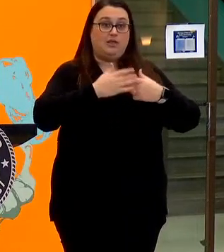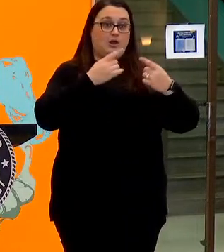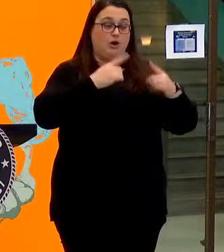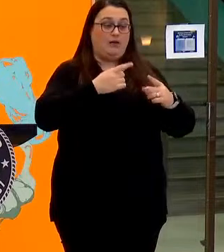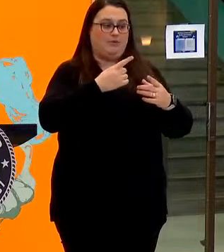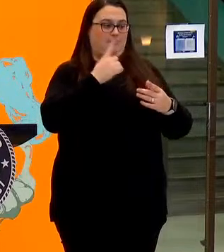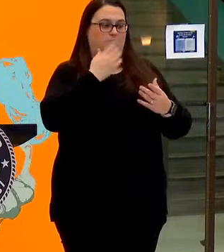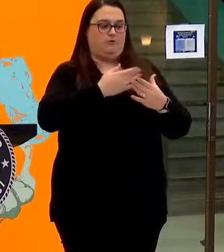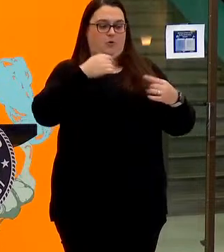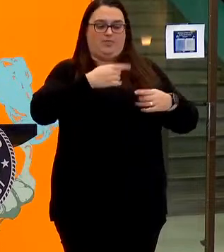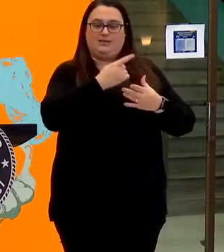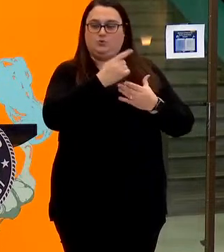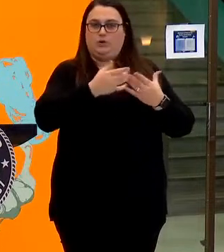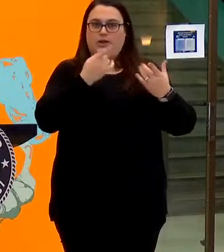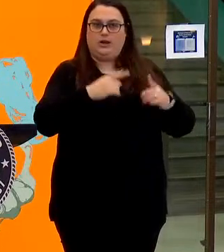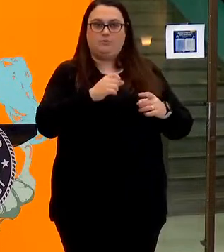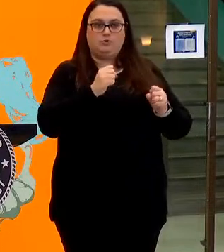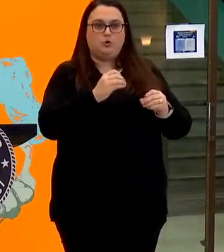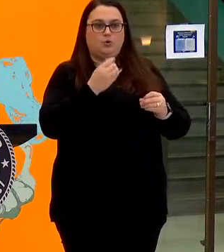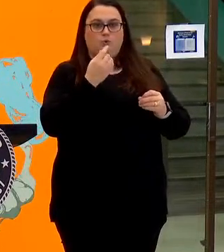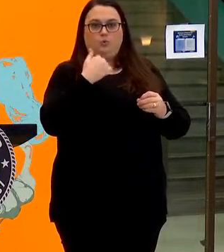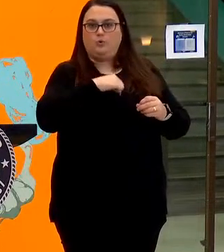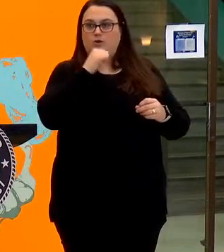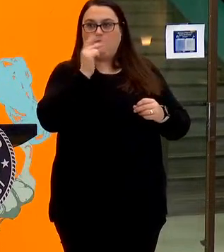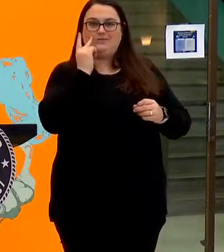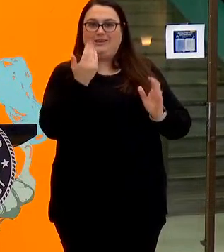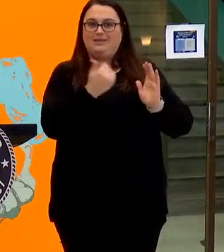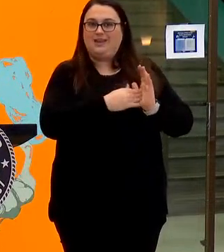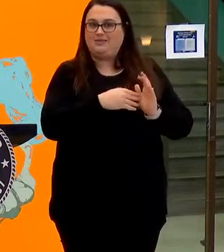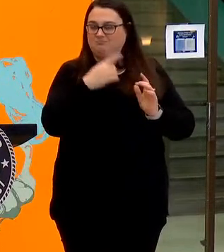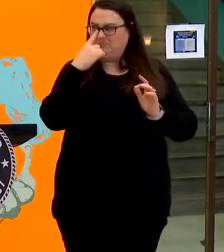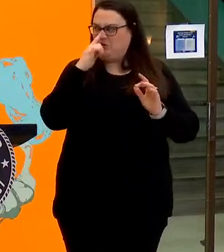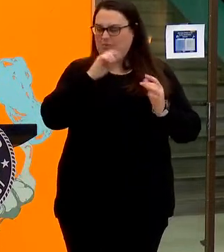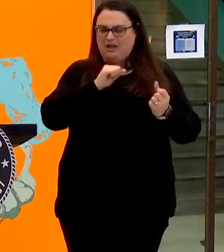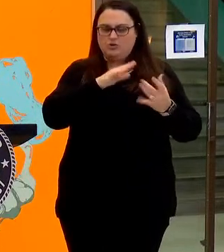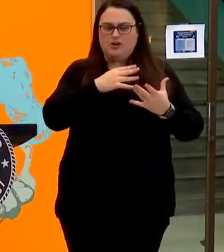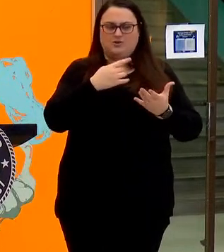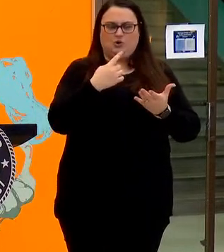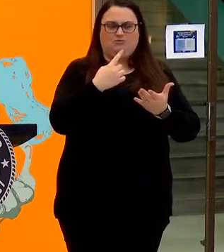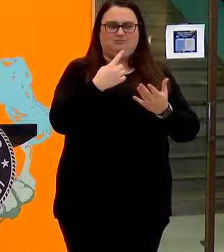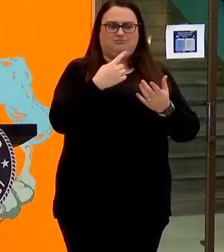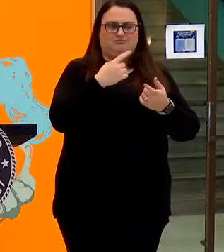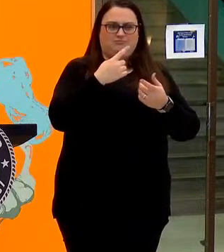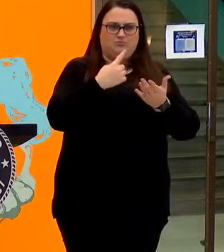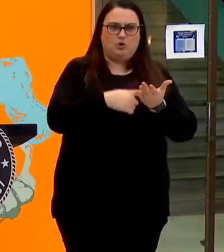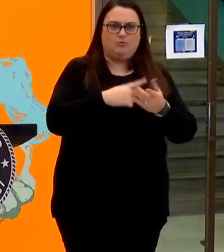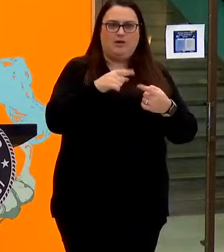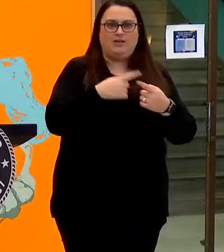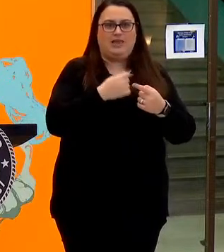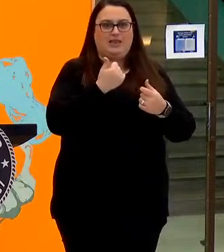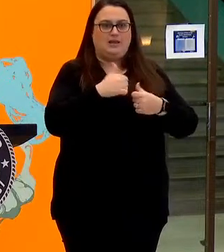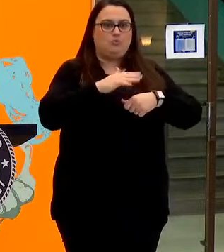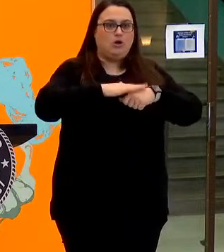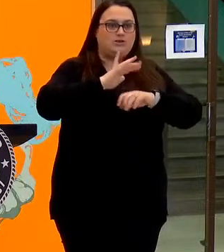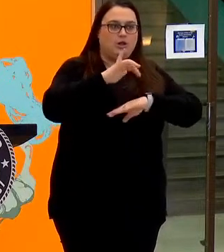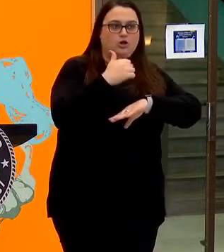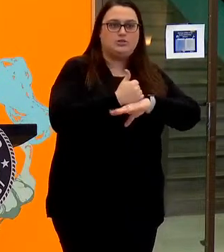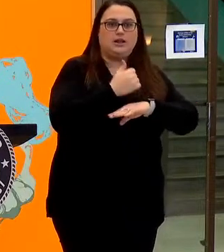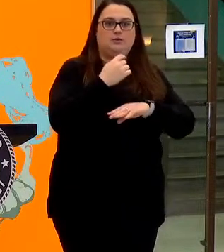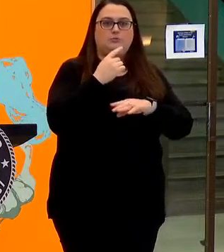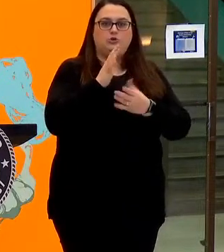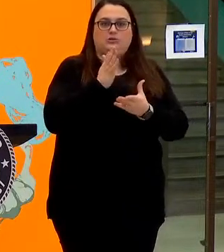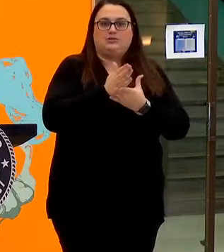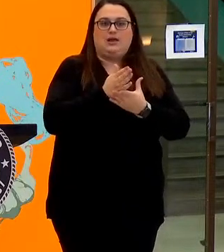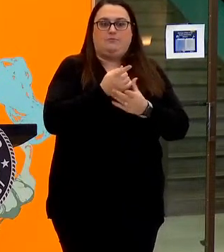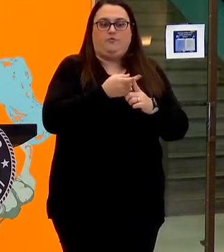of this weekend to ensure that we don't see anything like this. Again, can you address or speak to what, if any, precautions are being put in place to